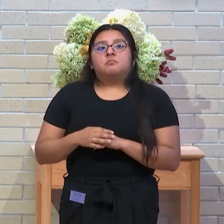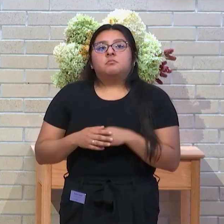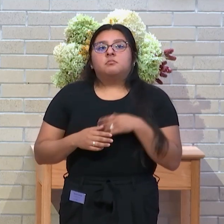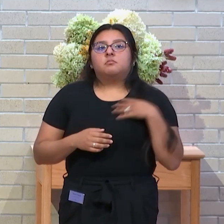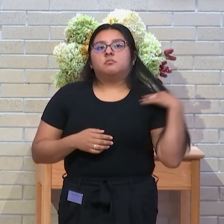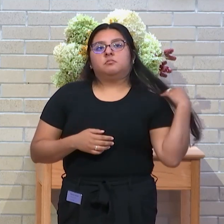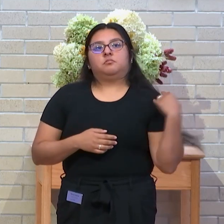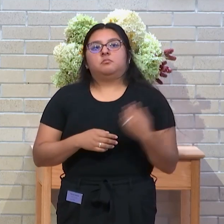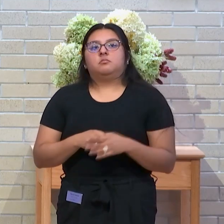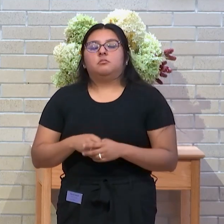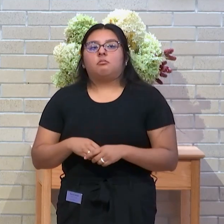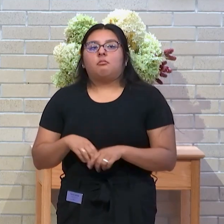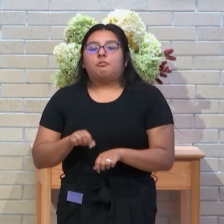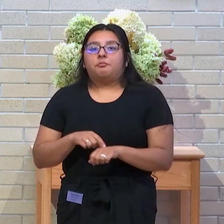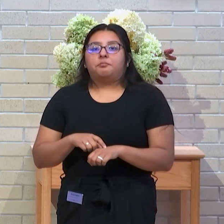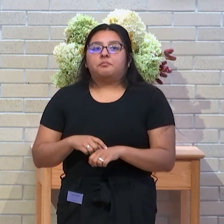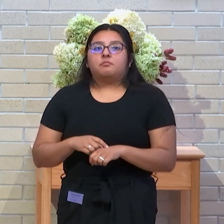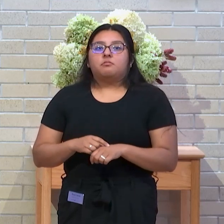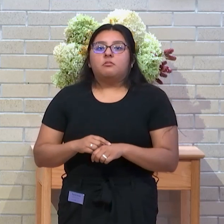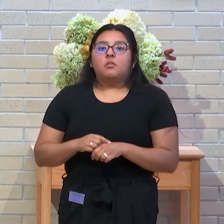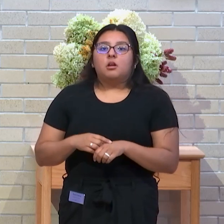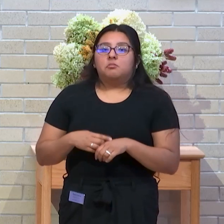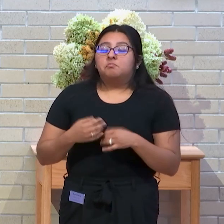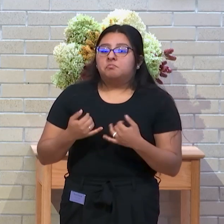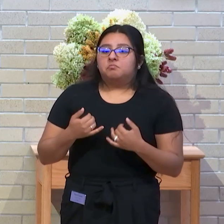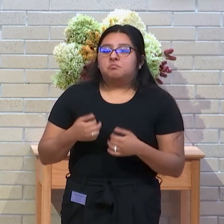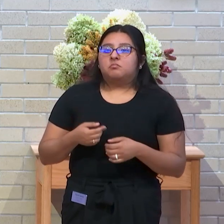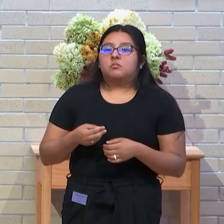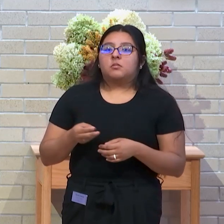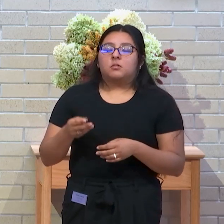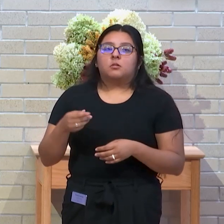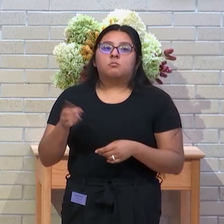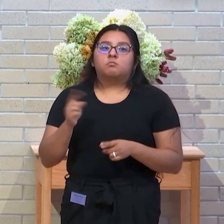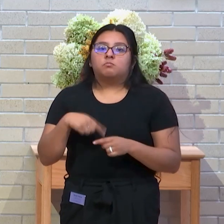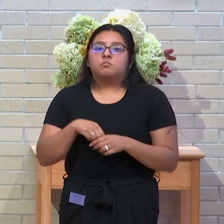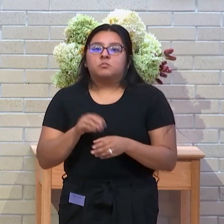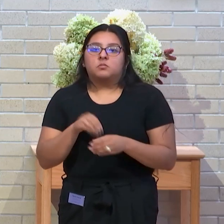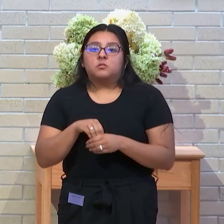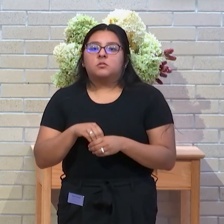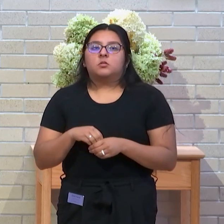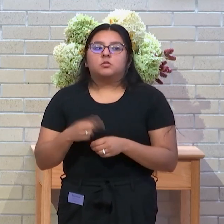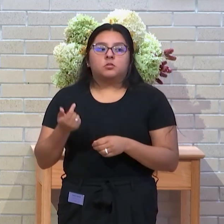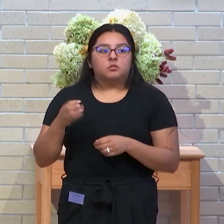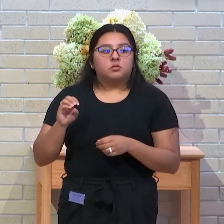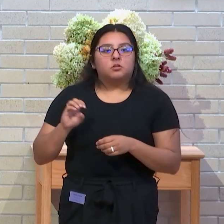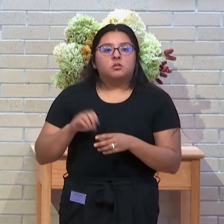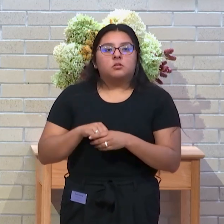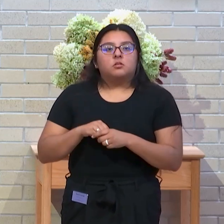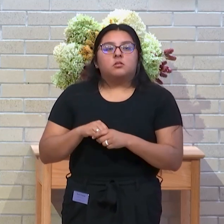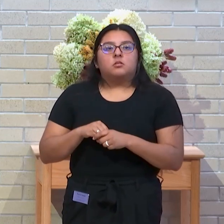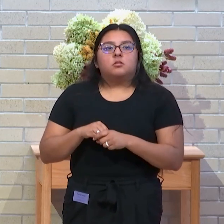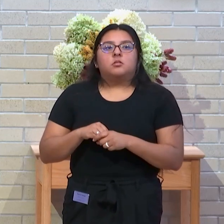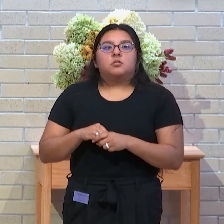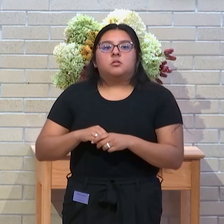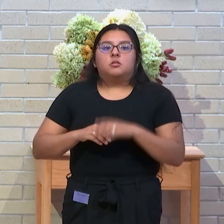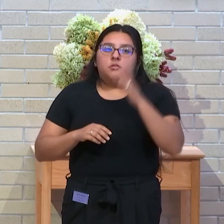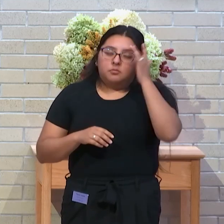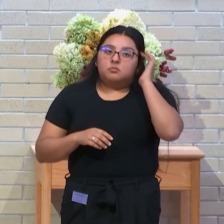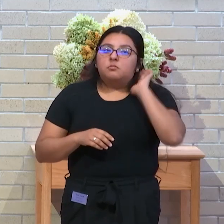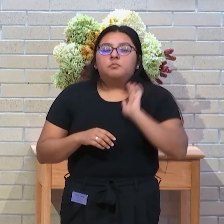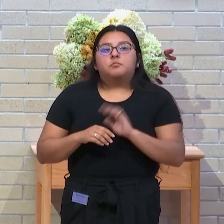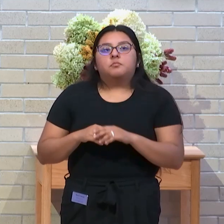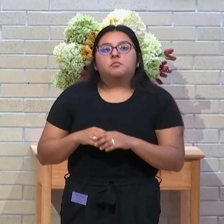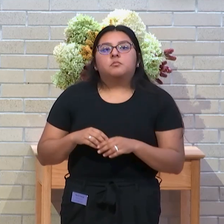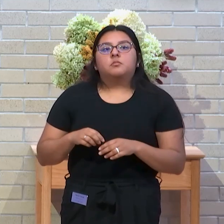lot longer than I have. I came to Goshen College because of its emphasis on global citizenship and global engagement.